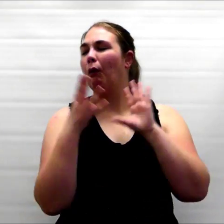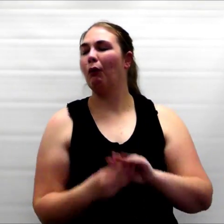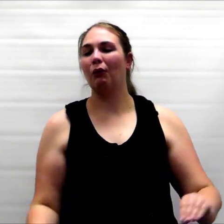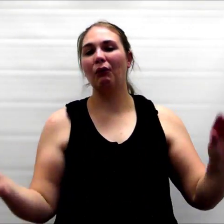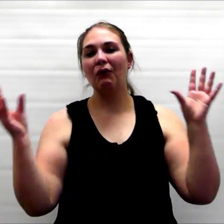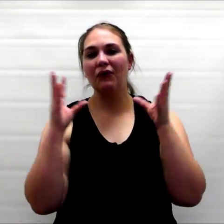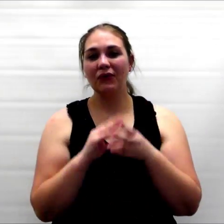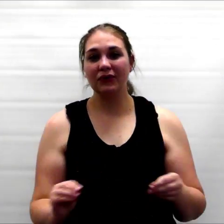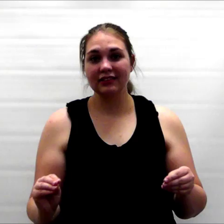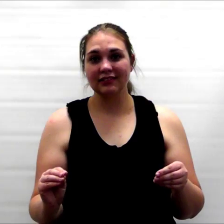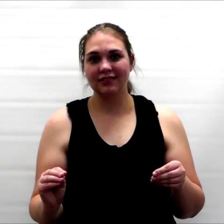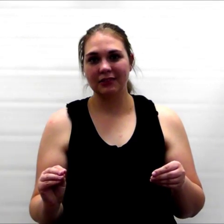in storytelling.